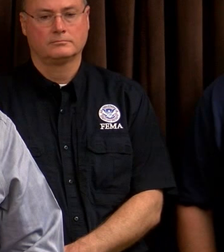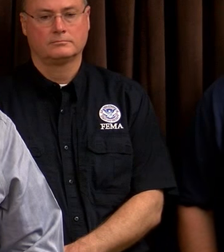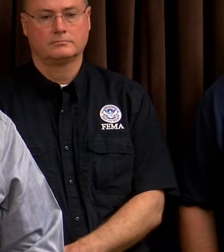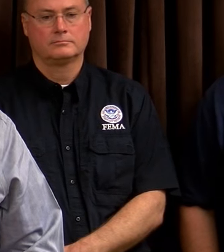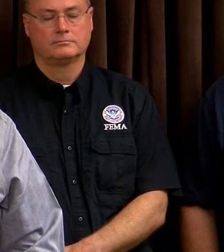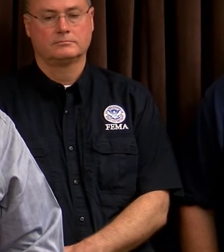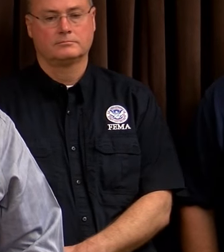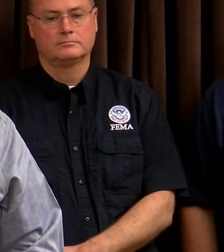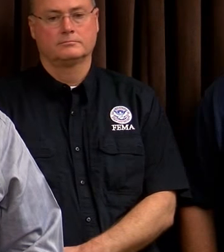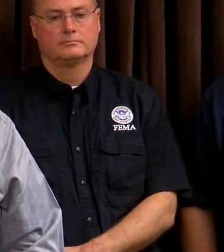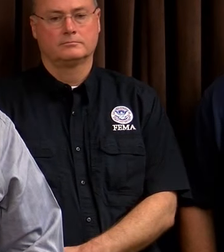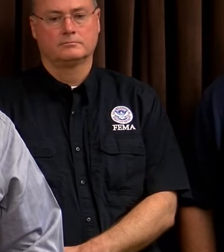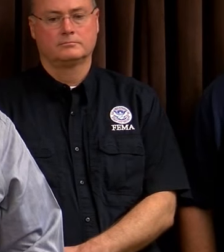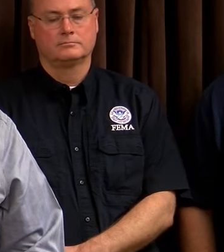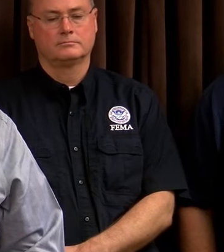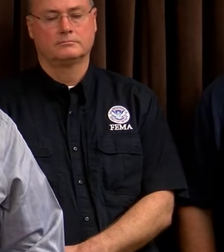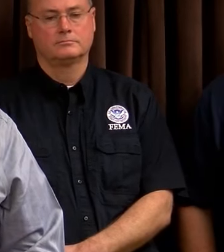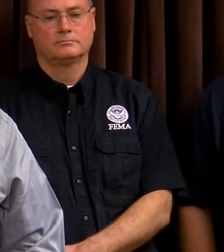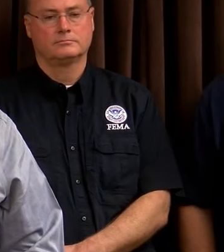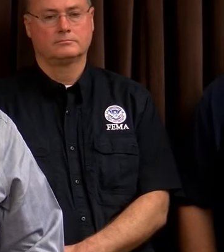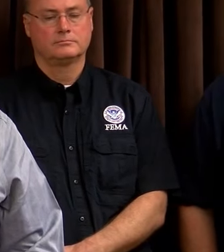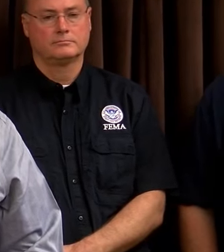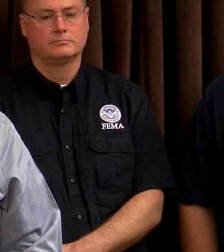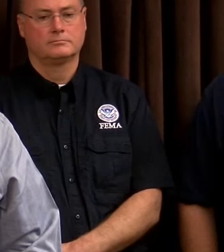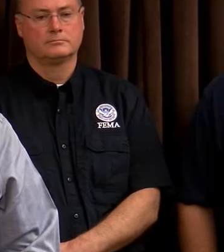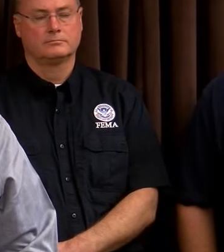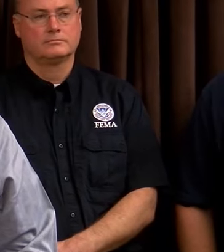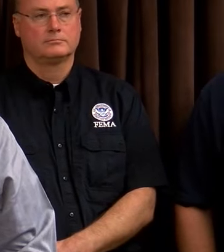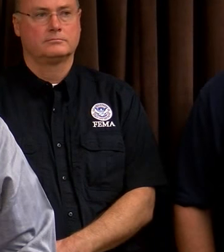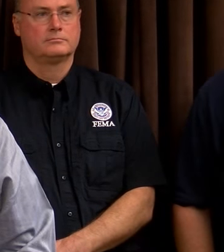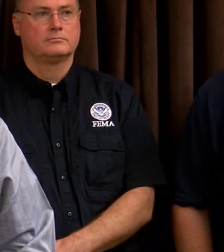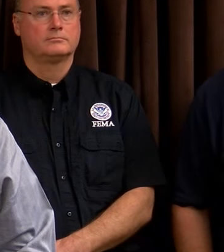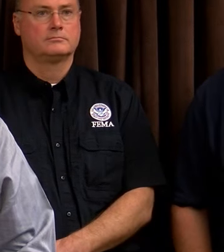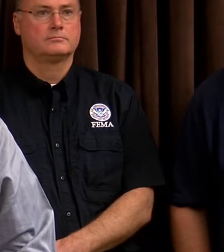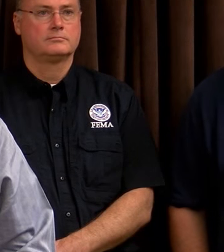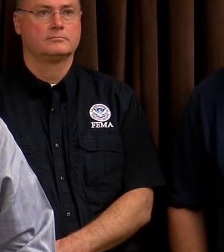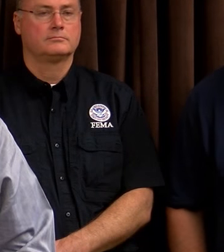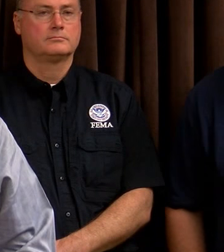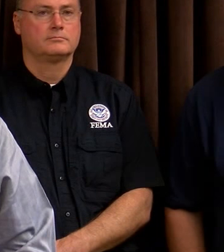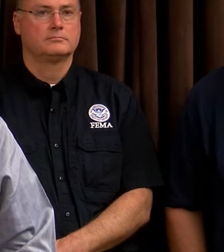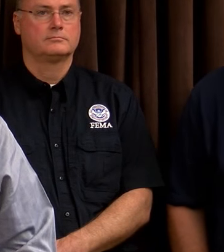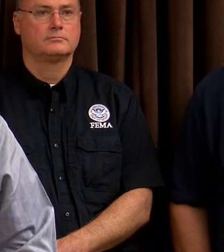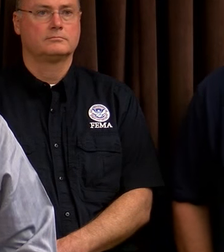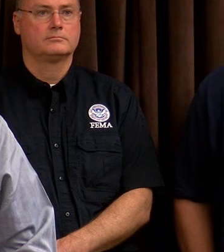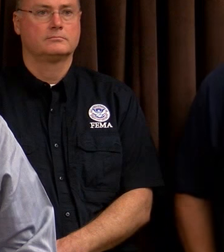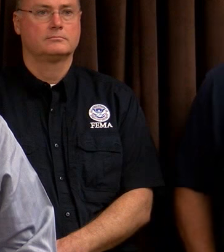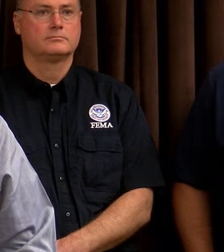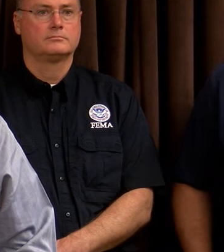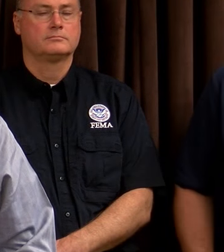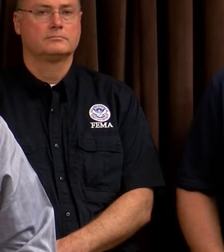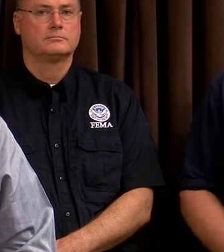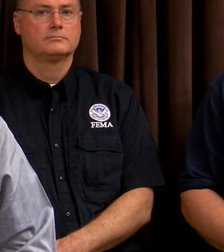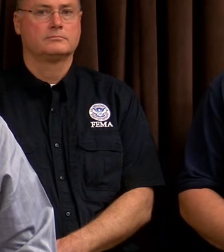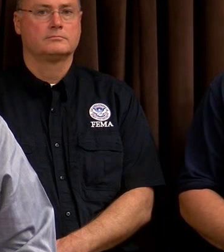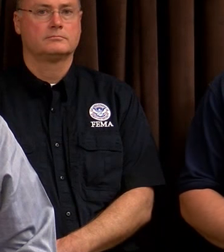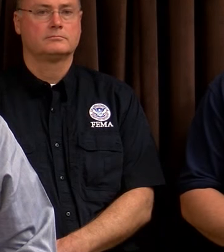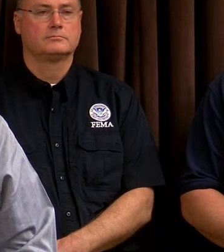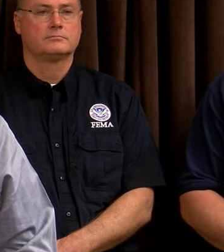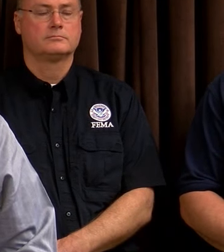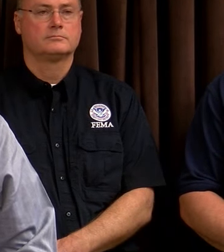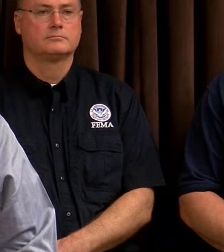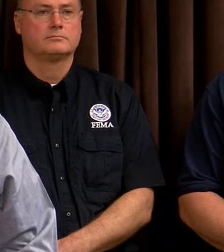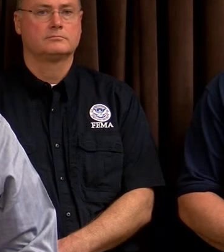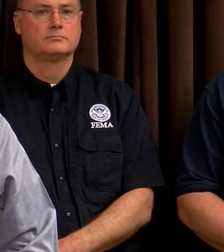appreciate that. Local churches and charities have stepped up big time to take care of our